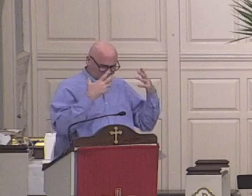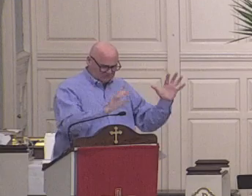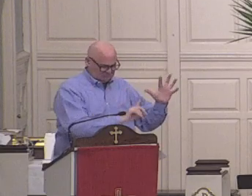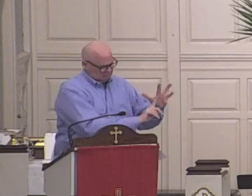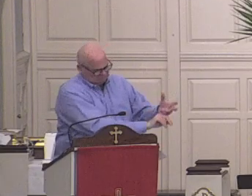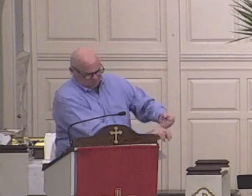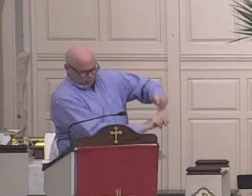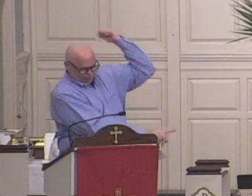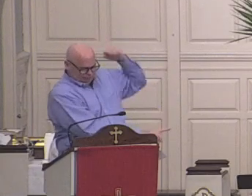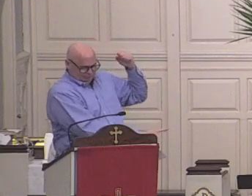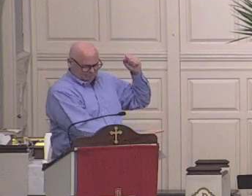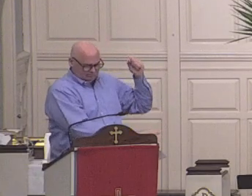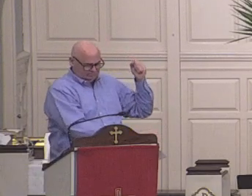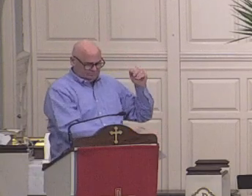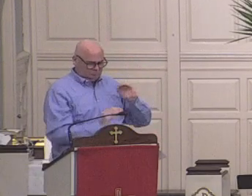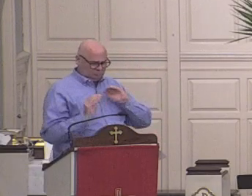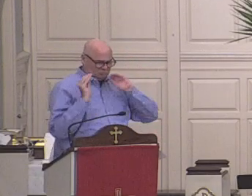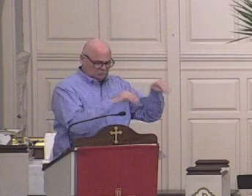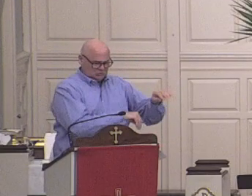purple cloak,